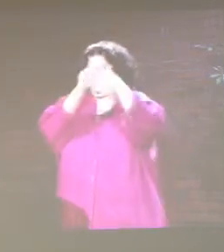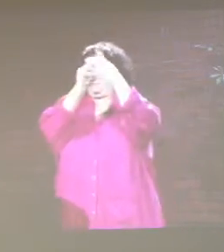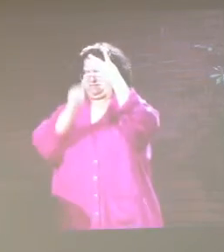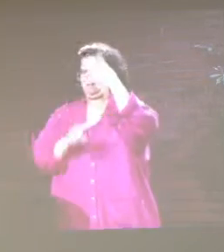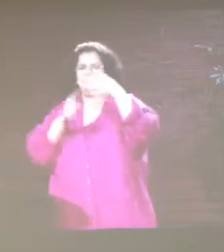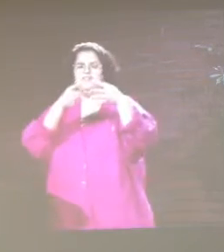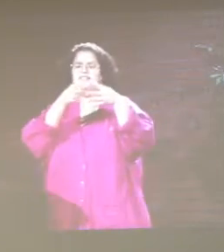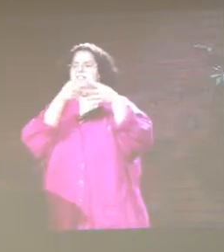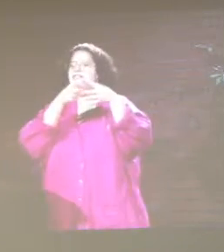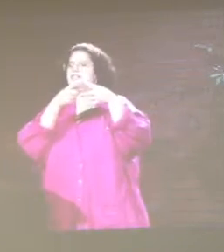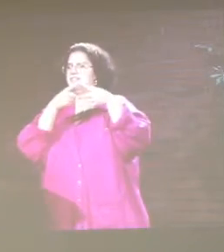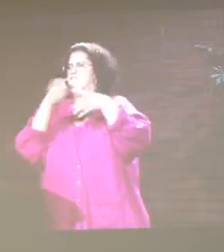First is